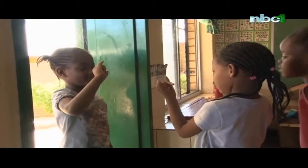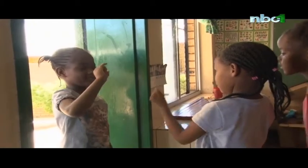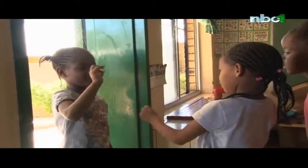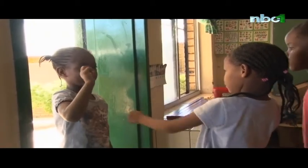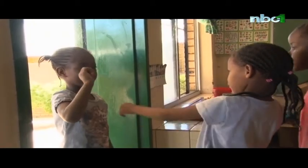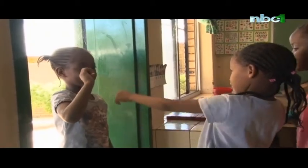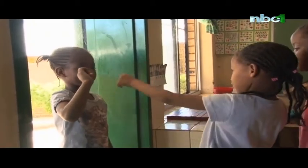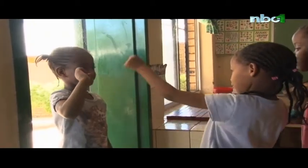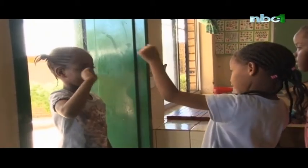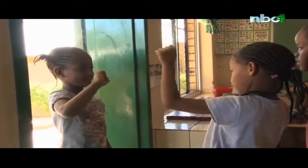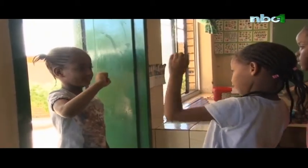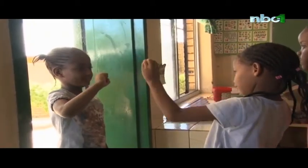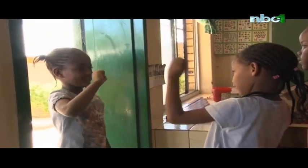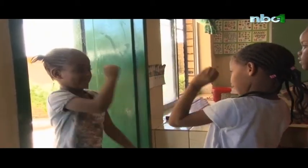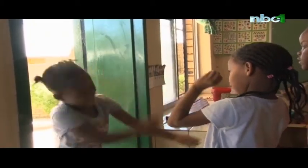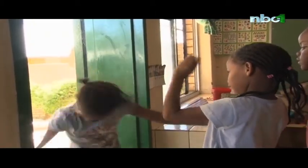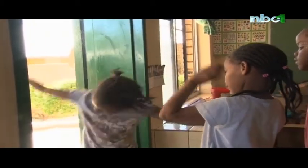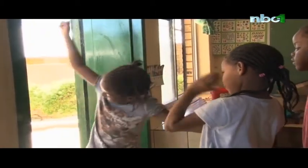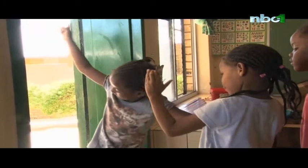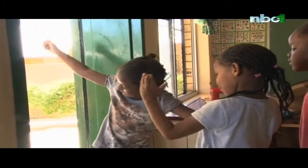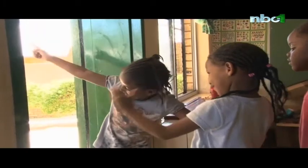need to start early we need to start now